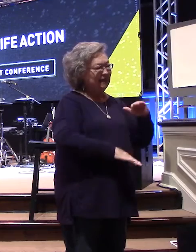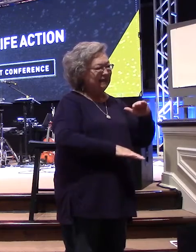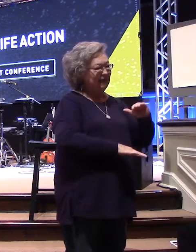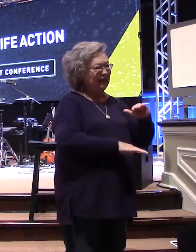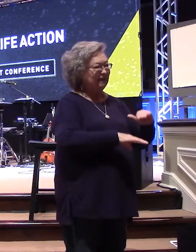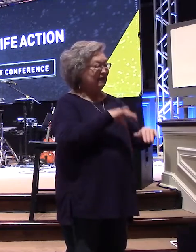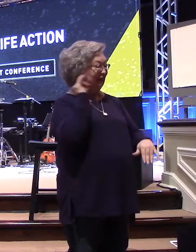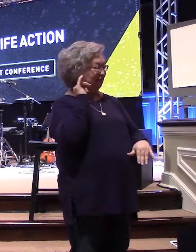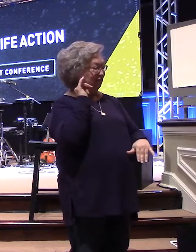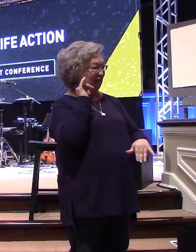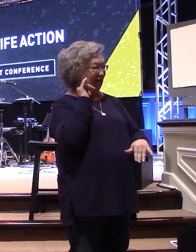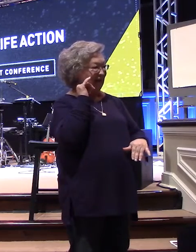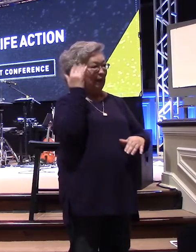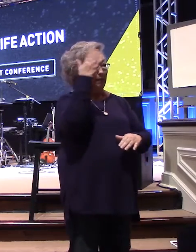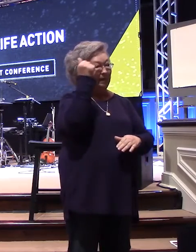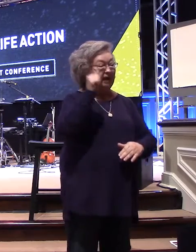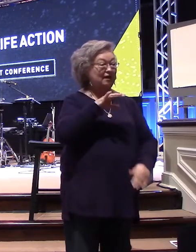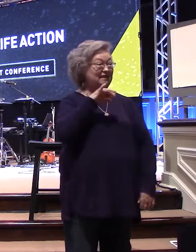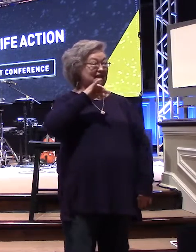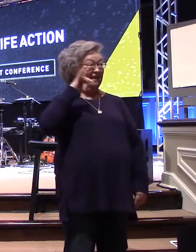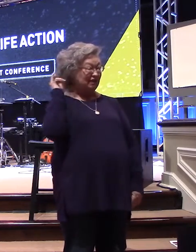my nerves."